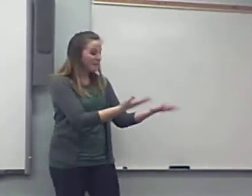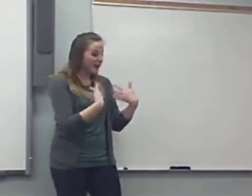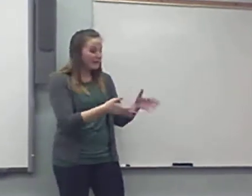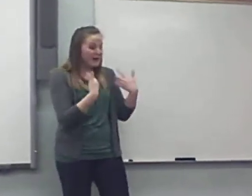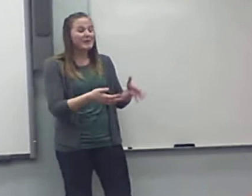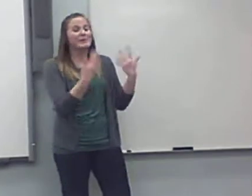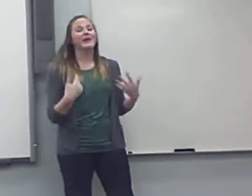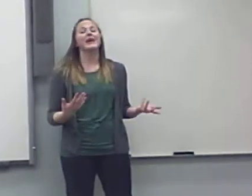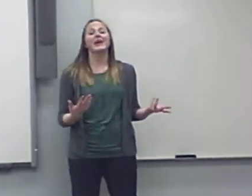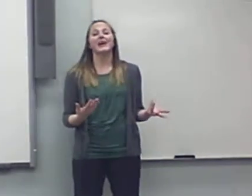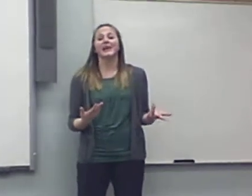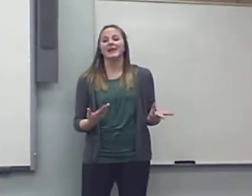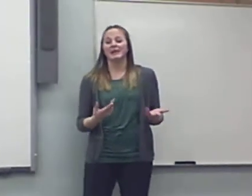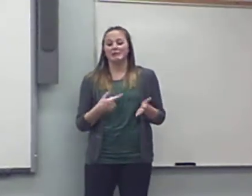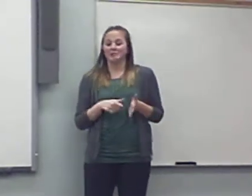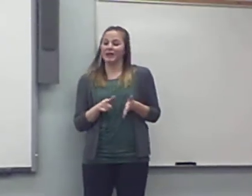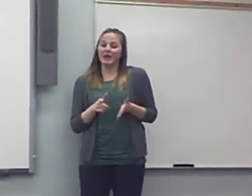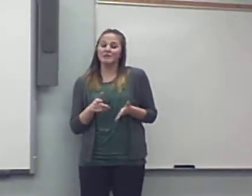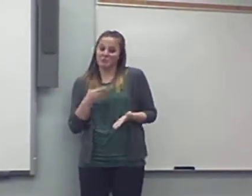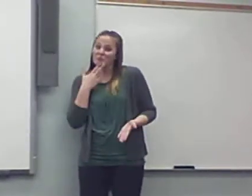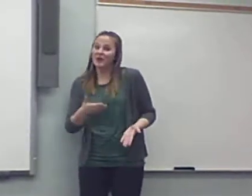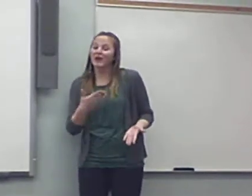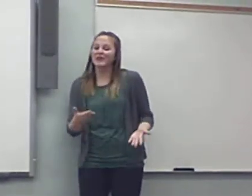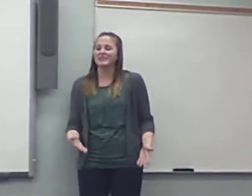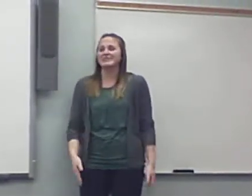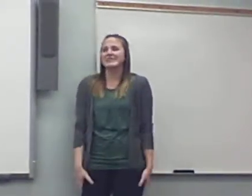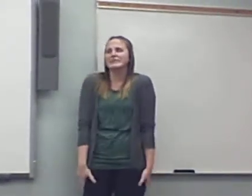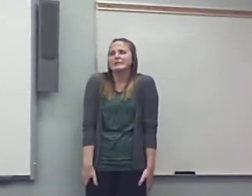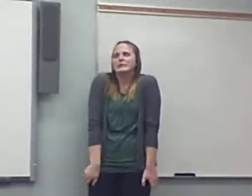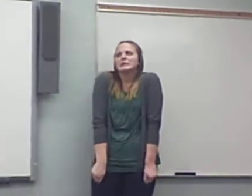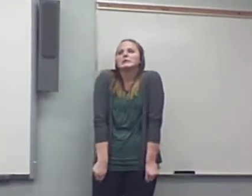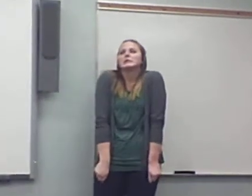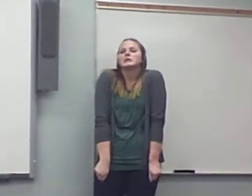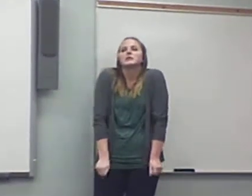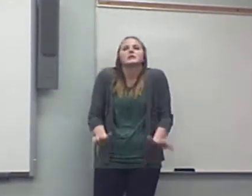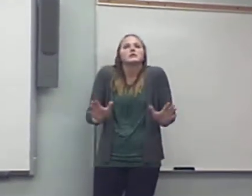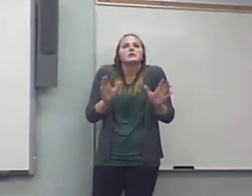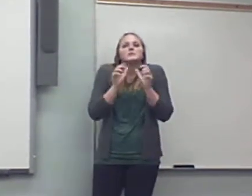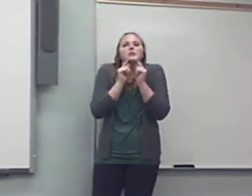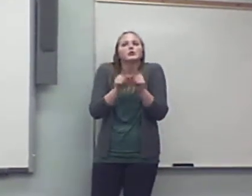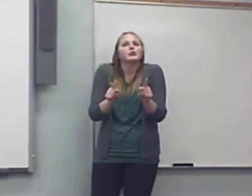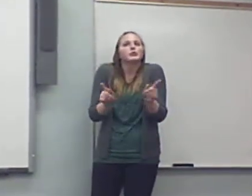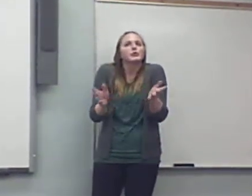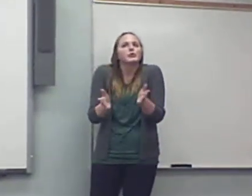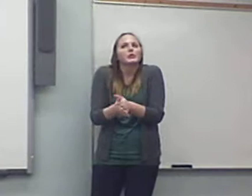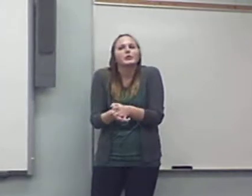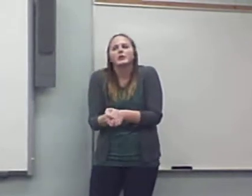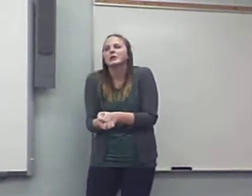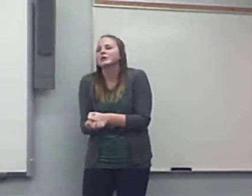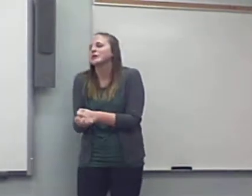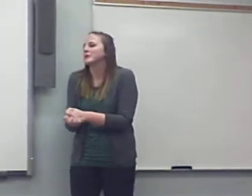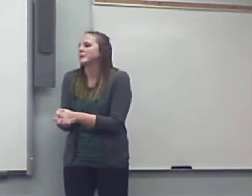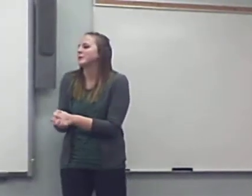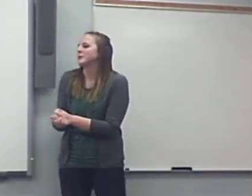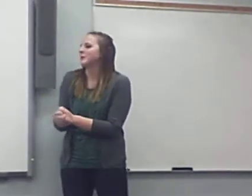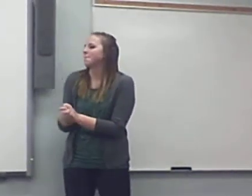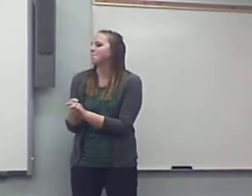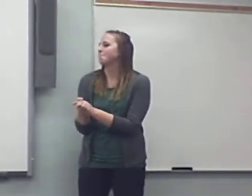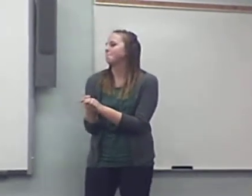And they're still like, I don't know, I don't know if I want to do that. So these are the kind of things that, you